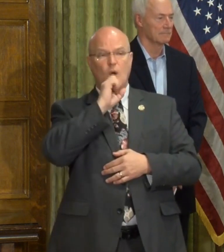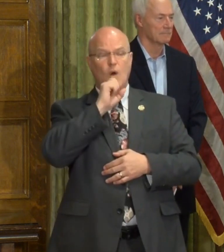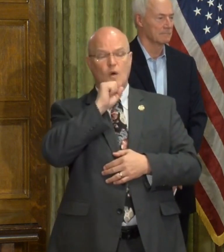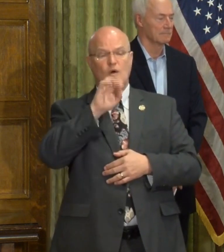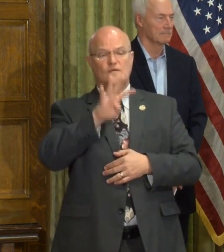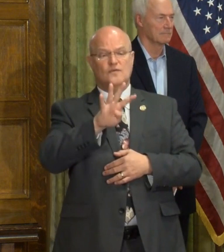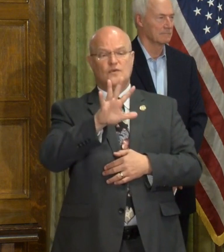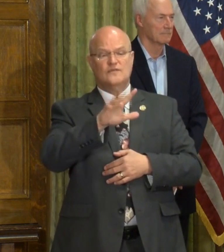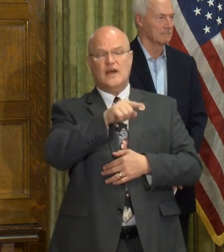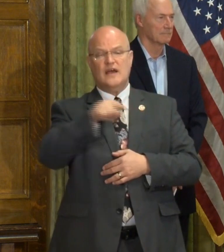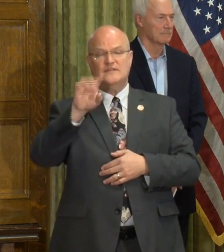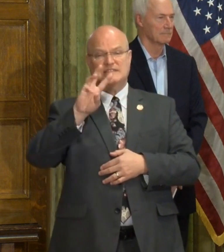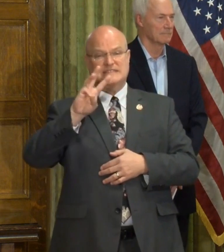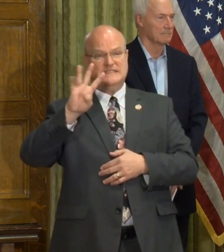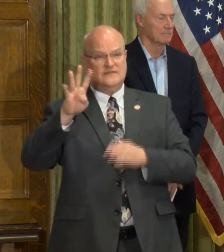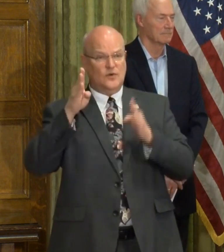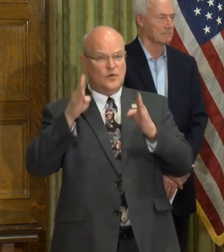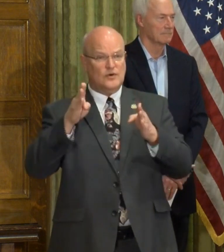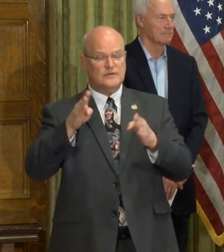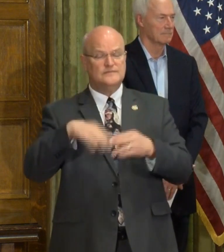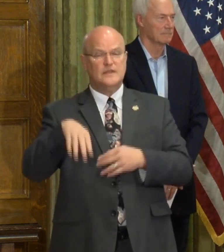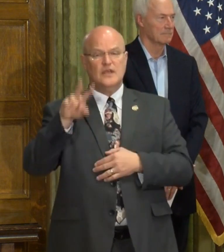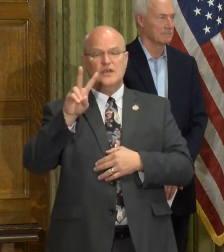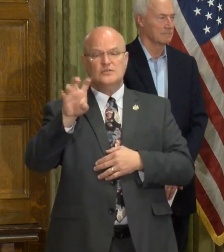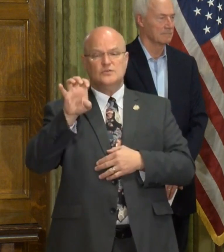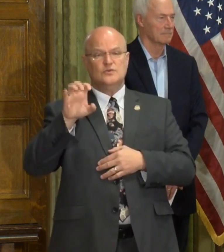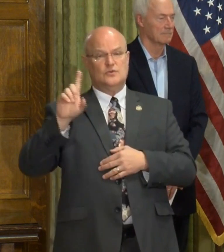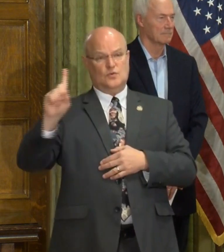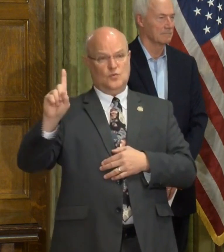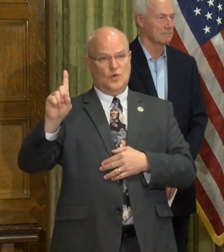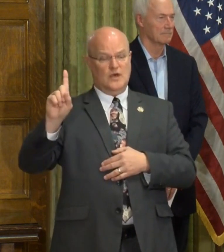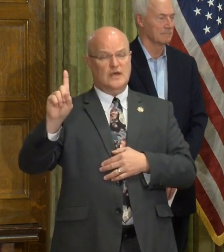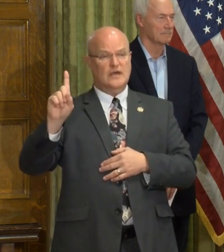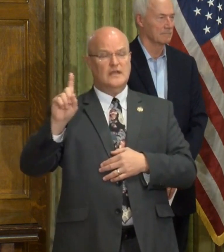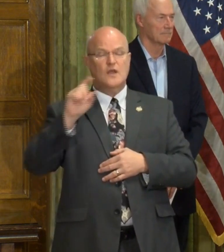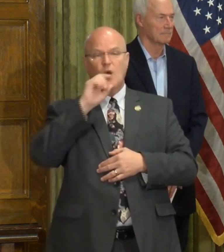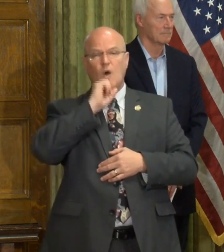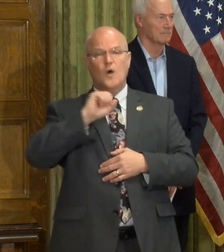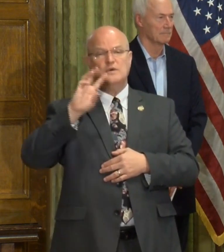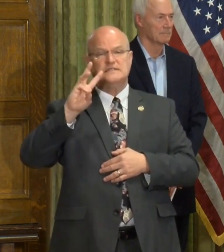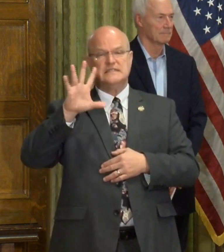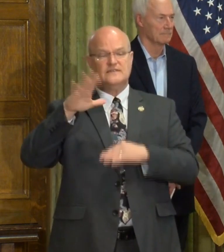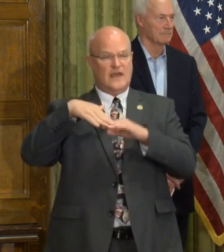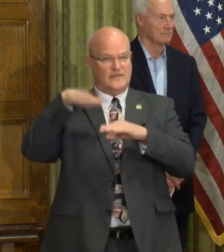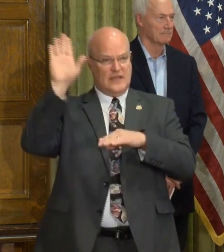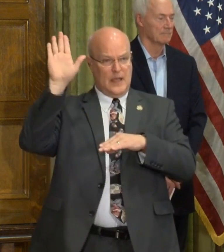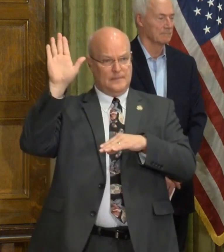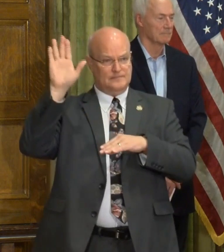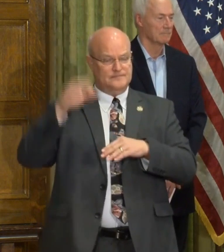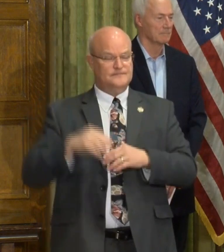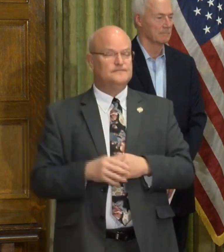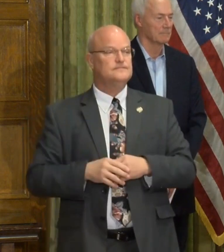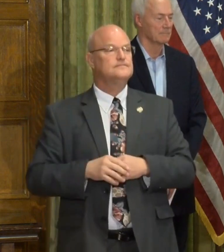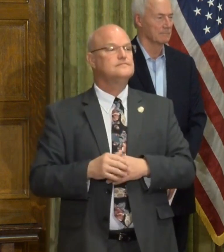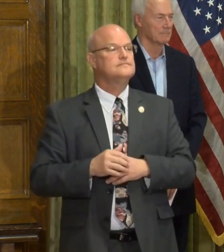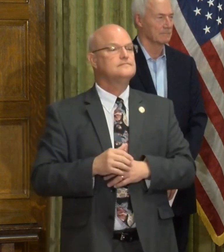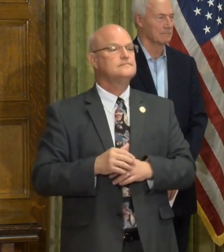263 are ages 45 to 64, and 201 are 65 years of age and